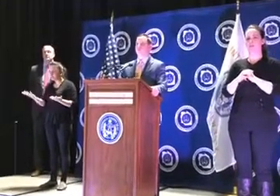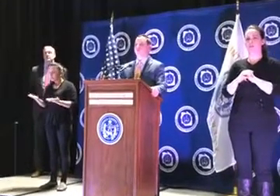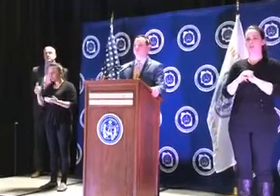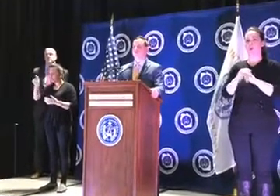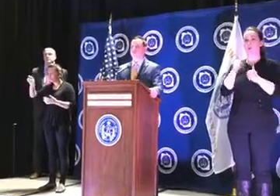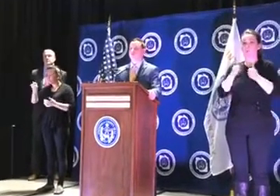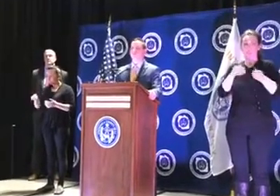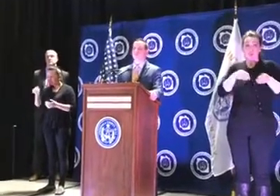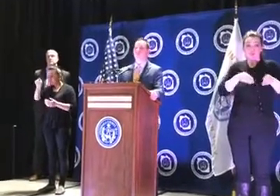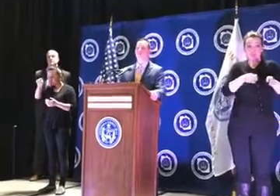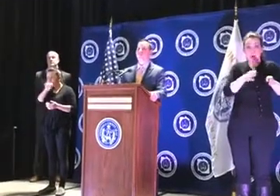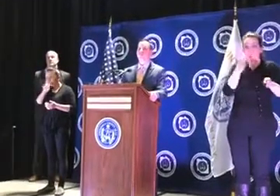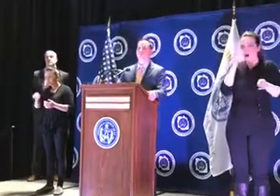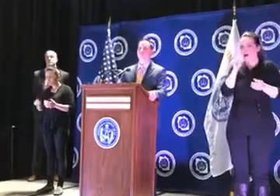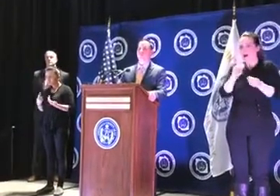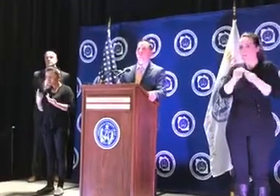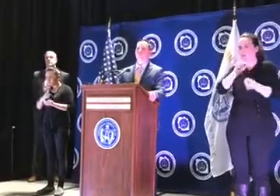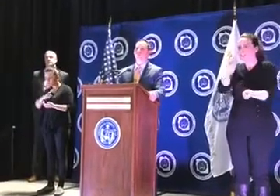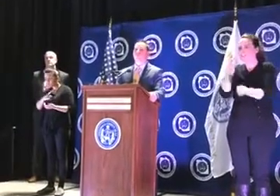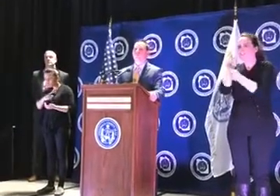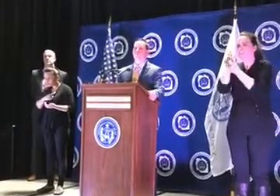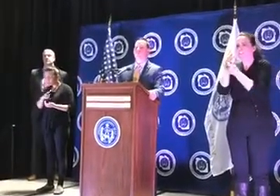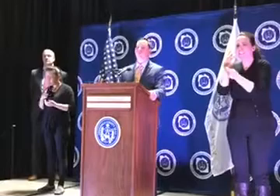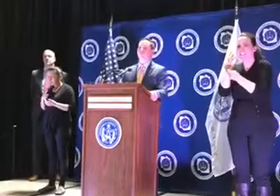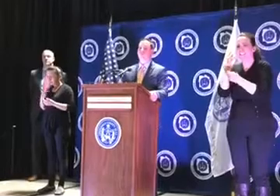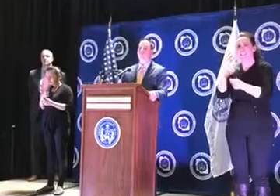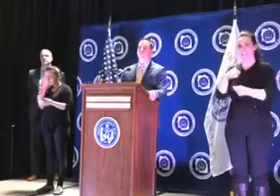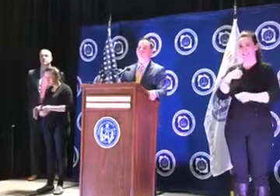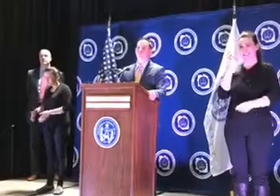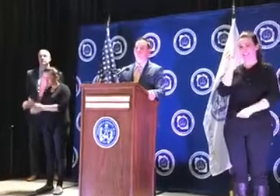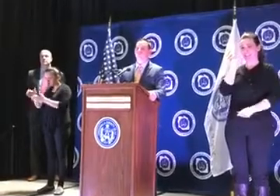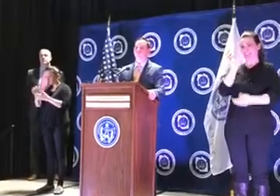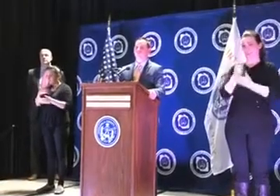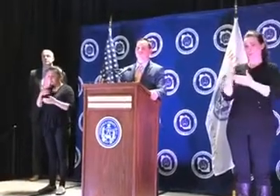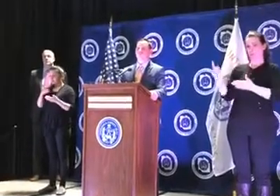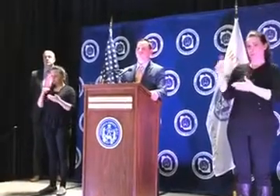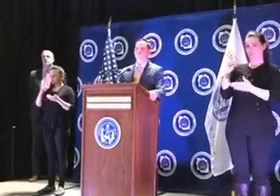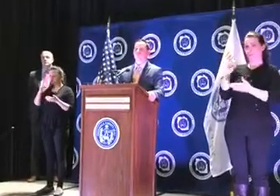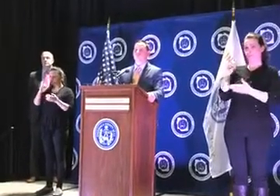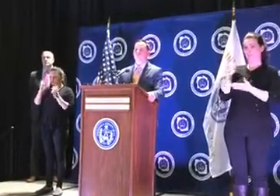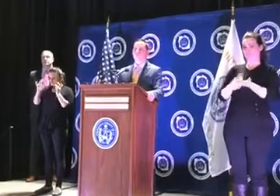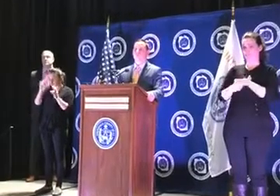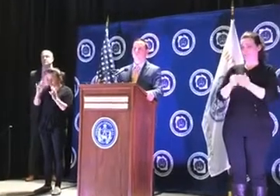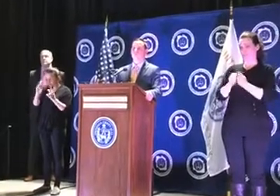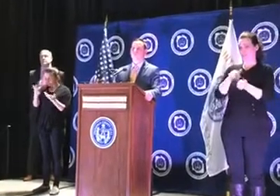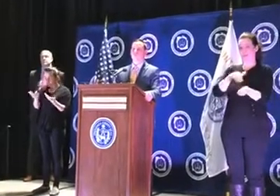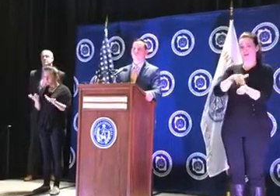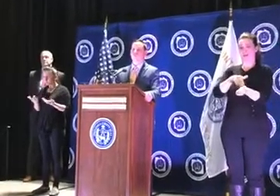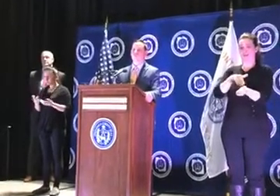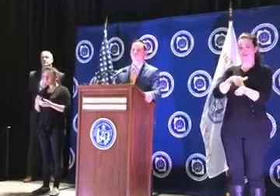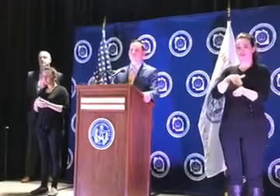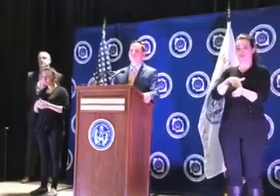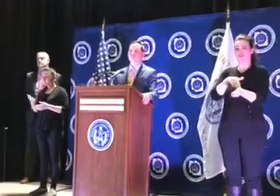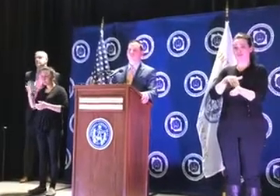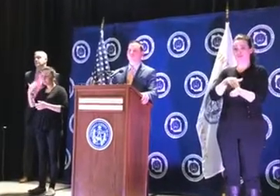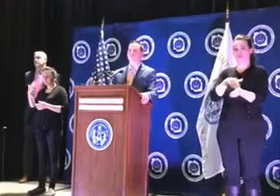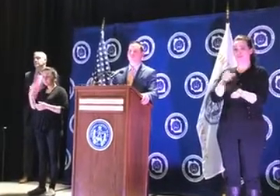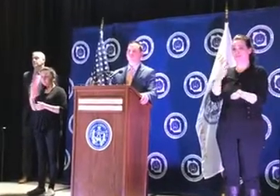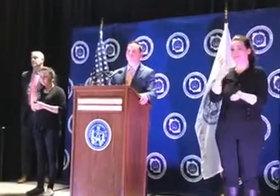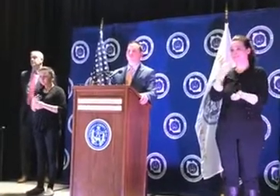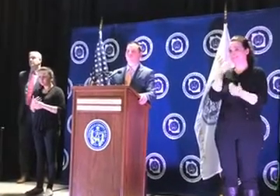Yeah. When I talked to Dr. Gupta a week and a half ago, she was in the mindset of erring on